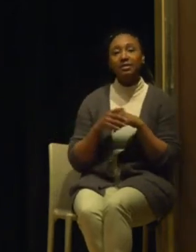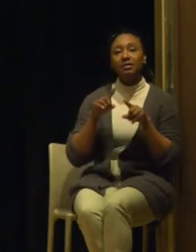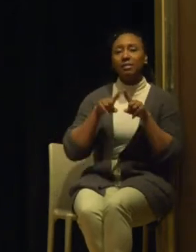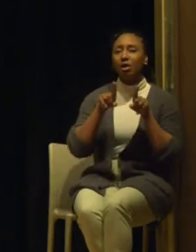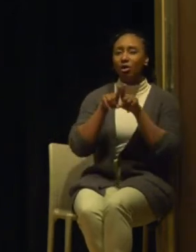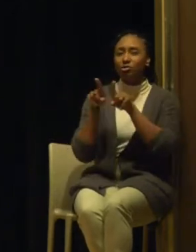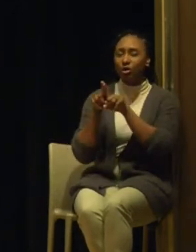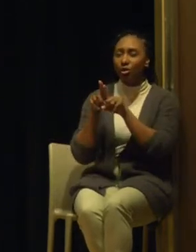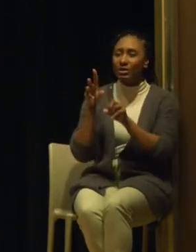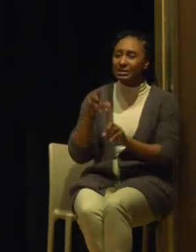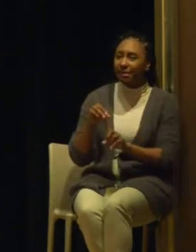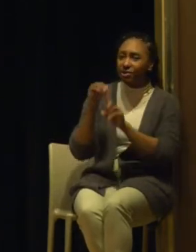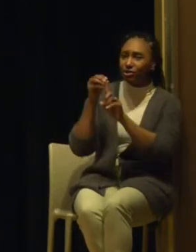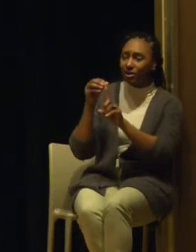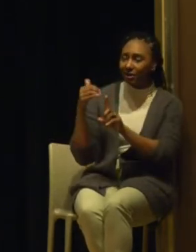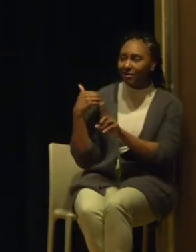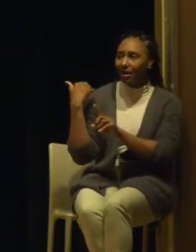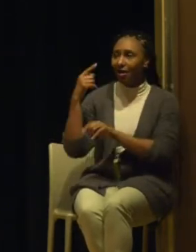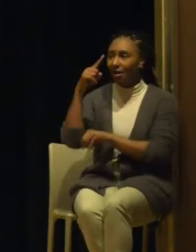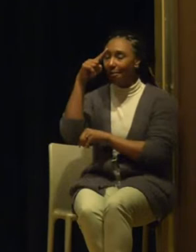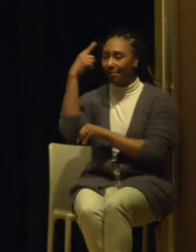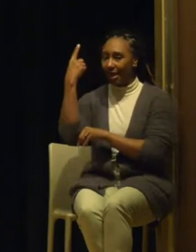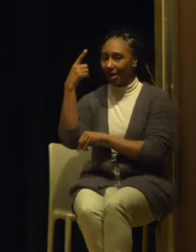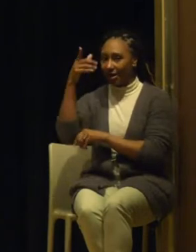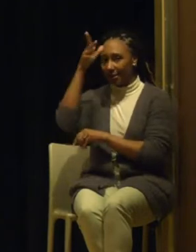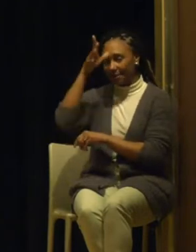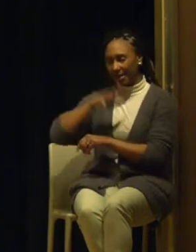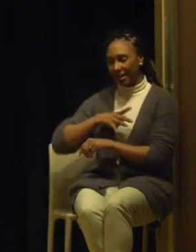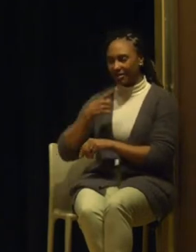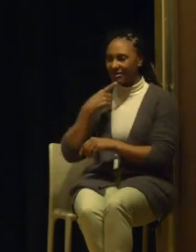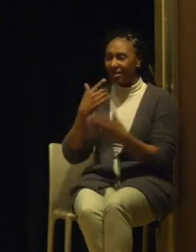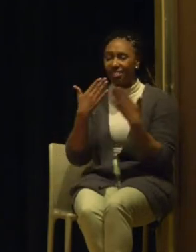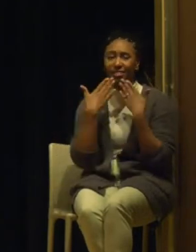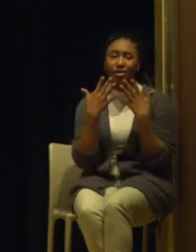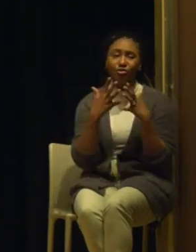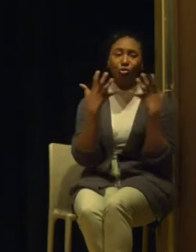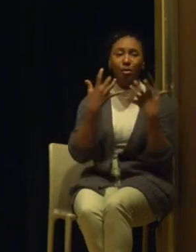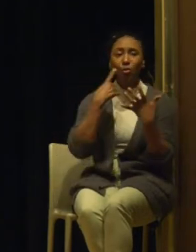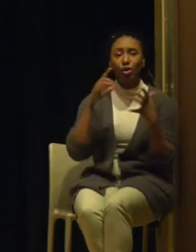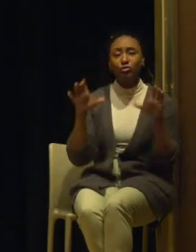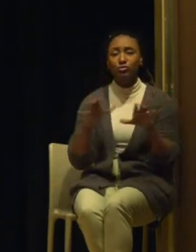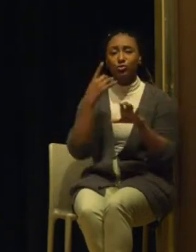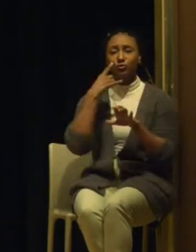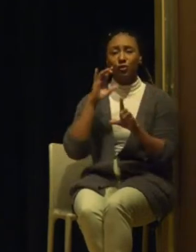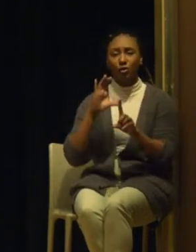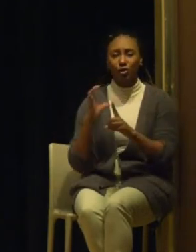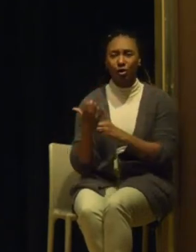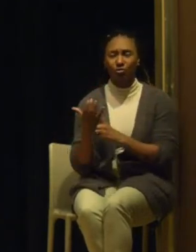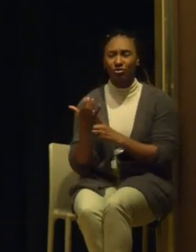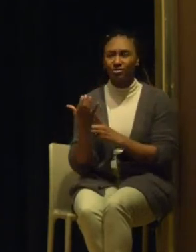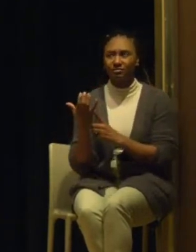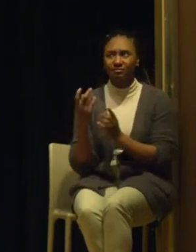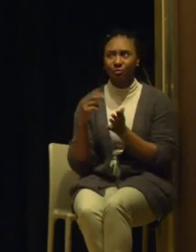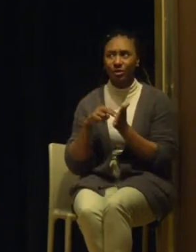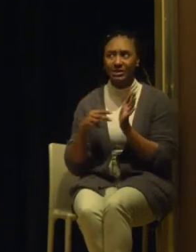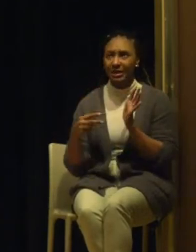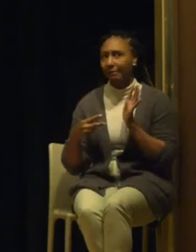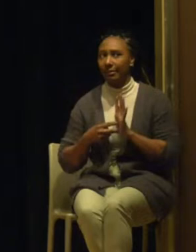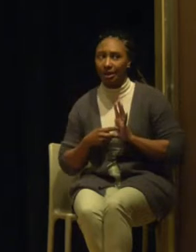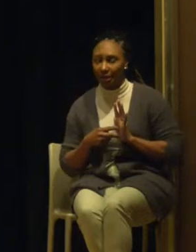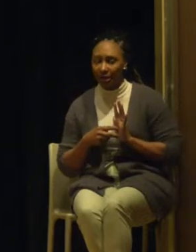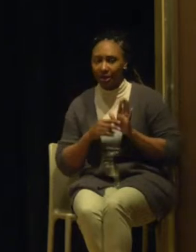men. Mm-hmm. And they would come up to me and say, Miss Lee, thank you for what you did for the culture. Mm-hmm. I was like, what does that mean? Mm-hmm. And then